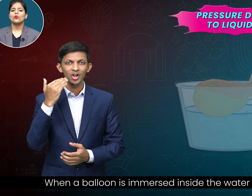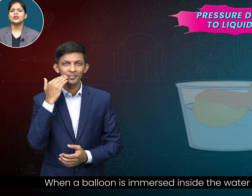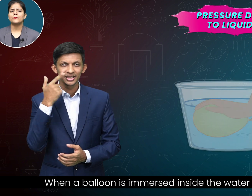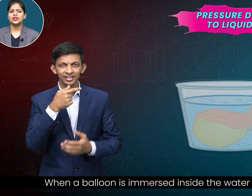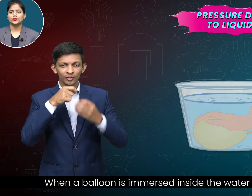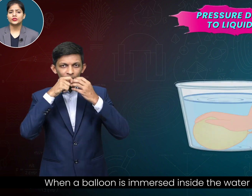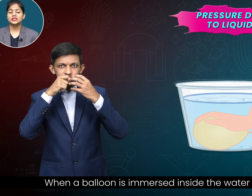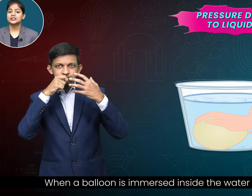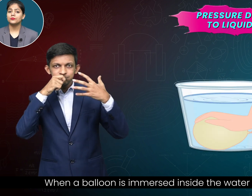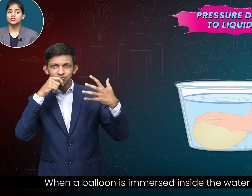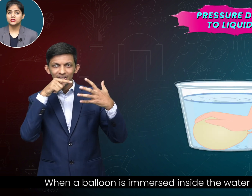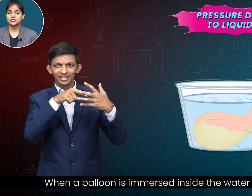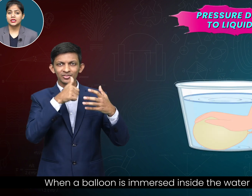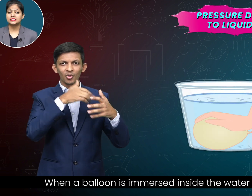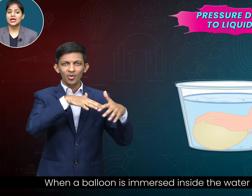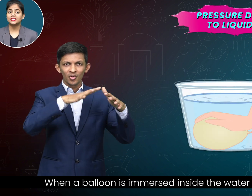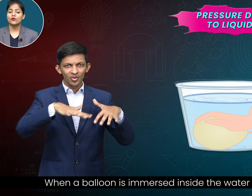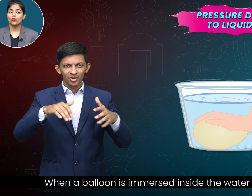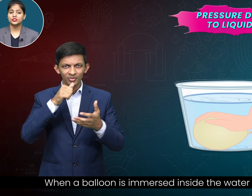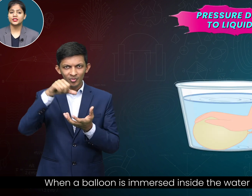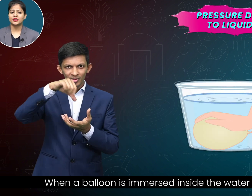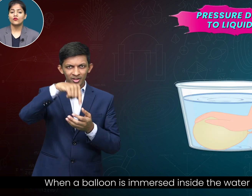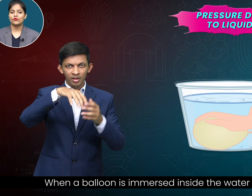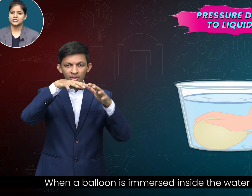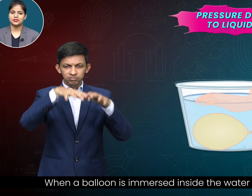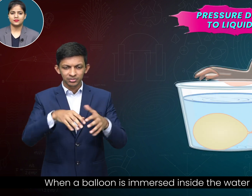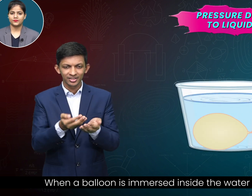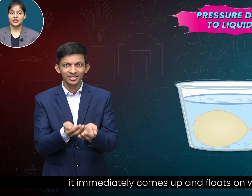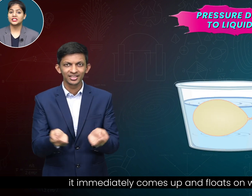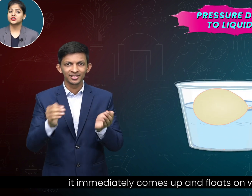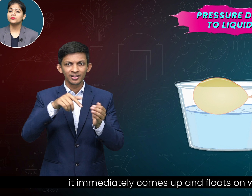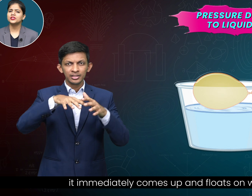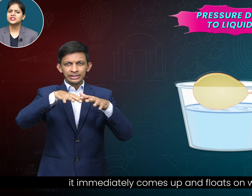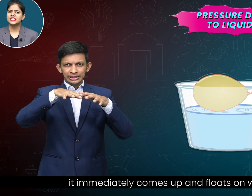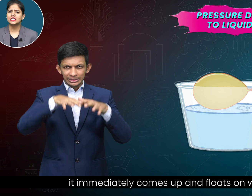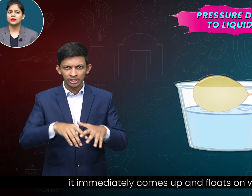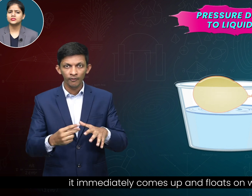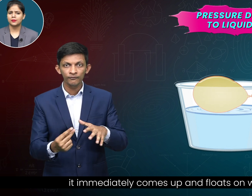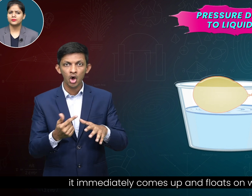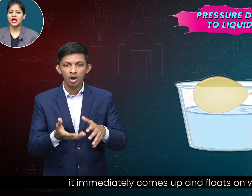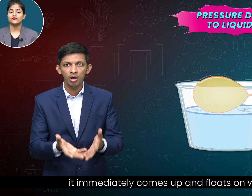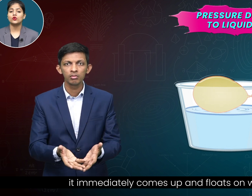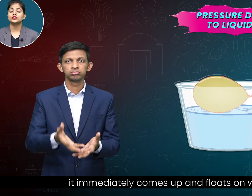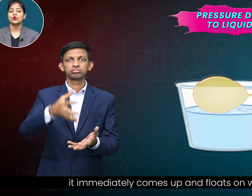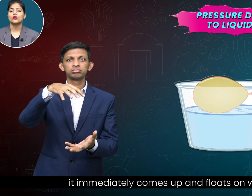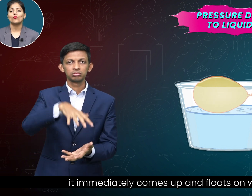When a balloon is immersed inside the water in a vessel, it immediately comes up and floats on